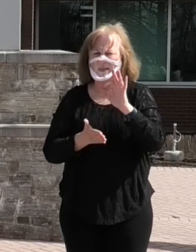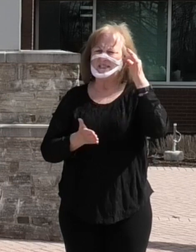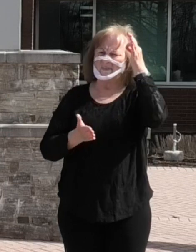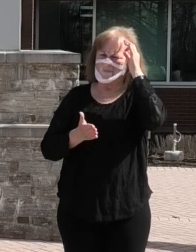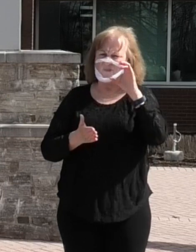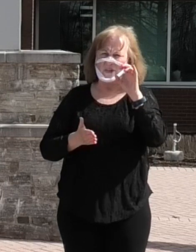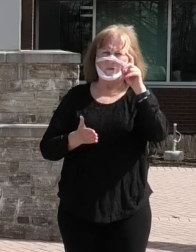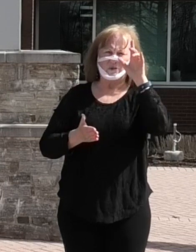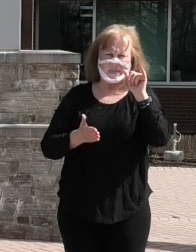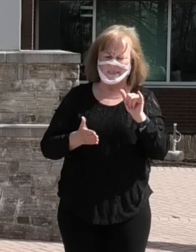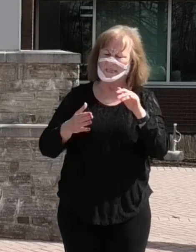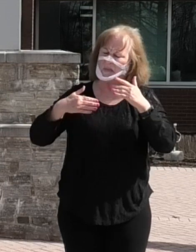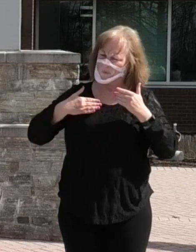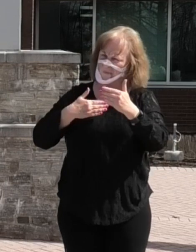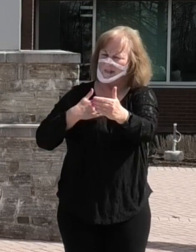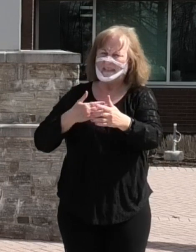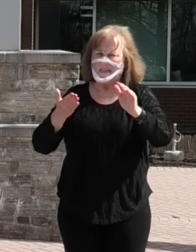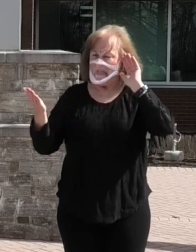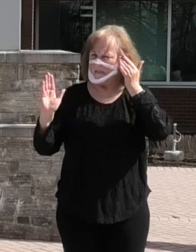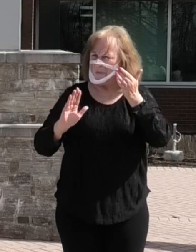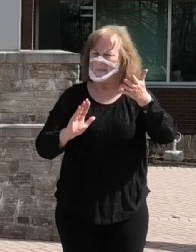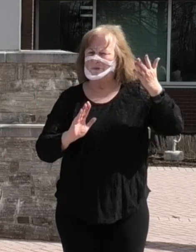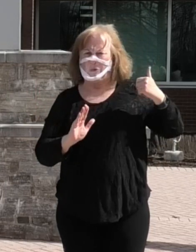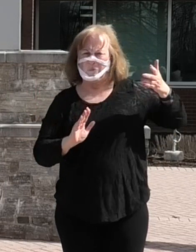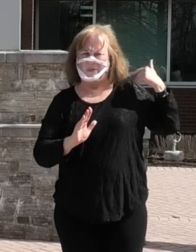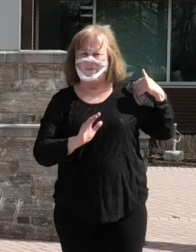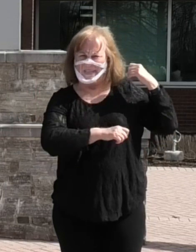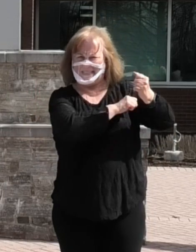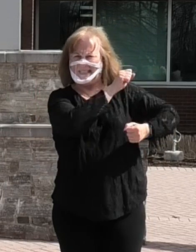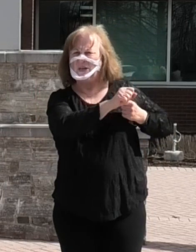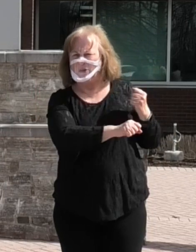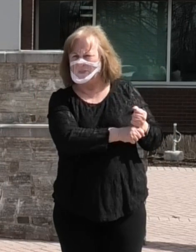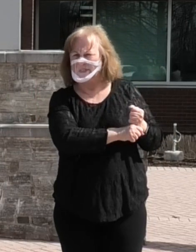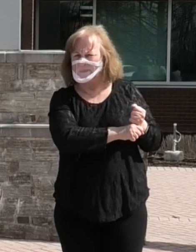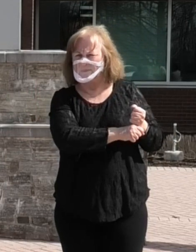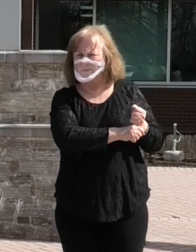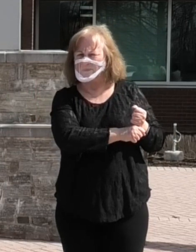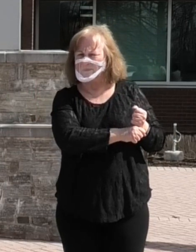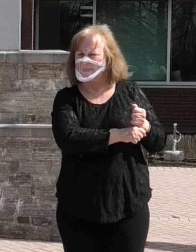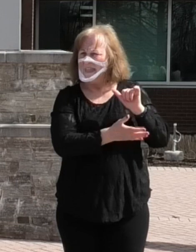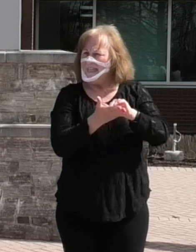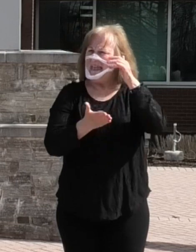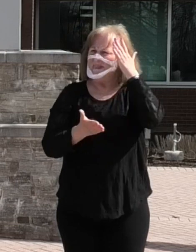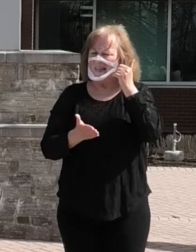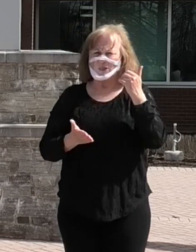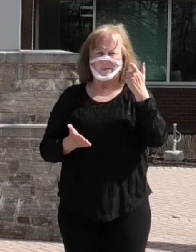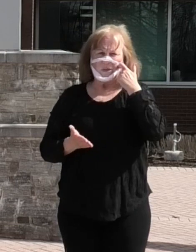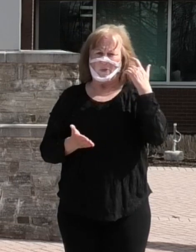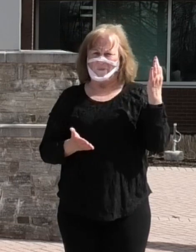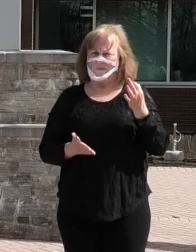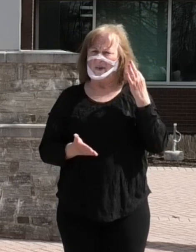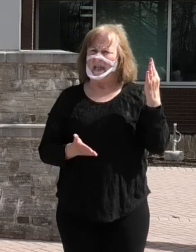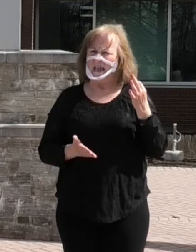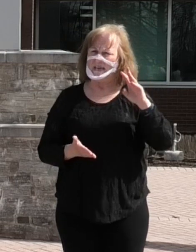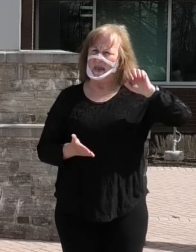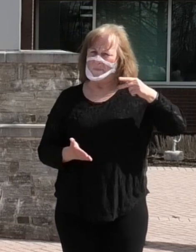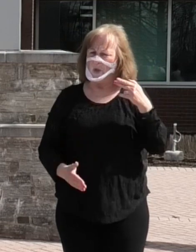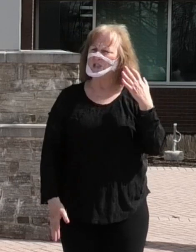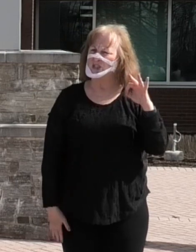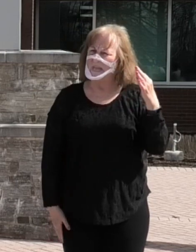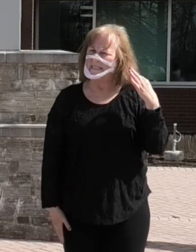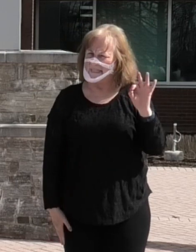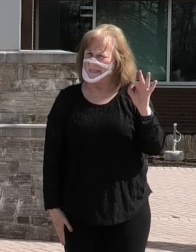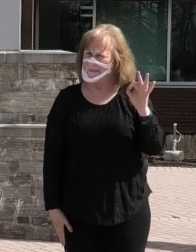custody moving forward as compared to previous years. Which is why on Friday, March